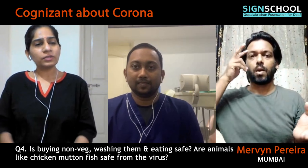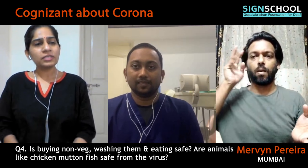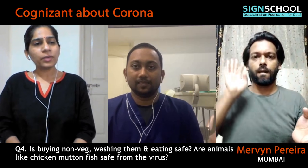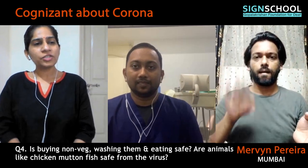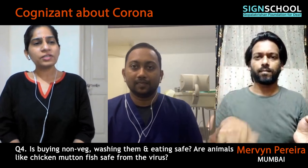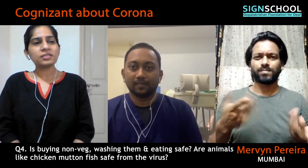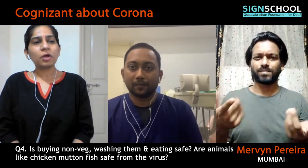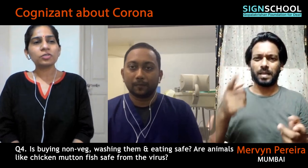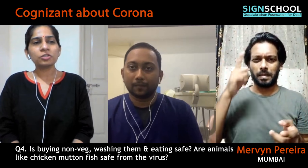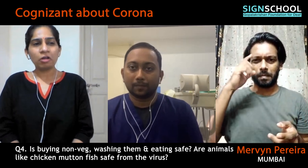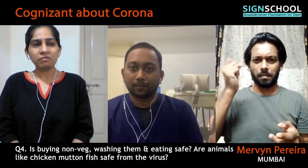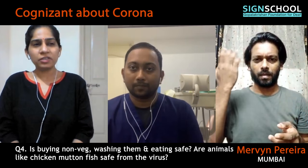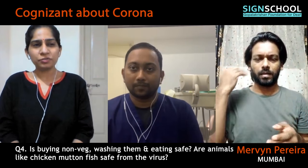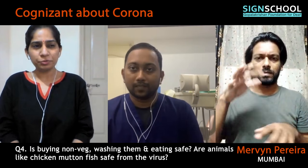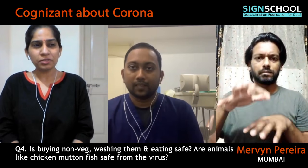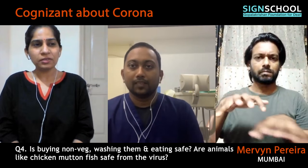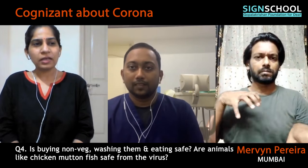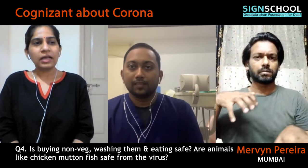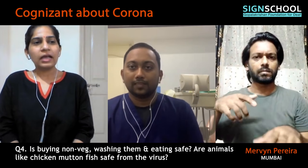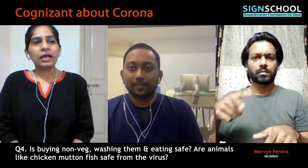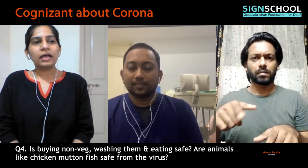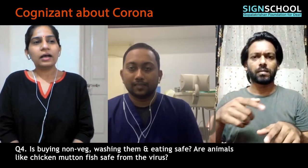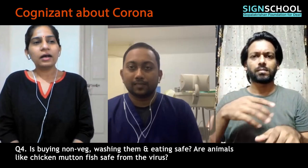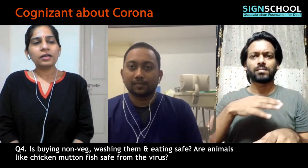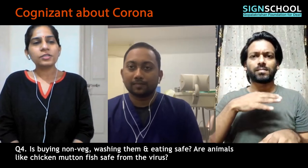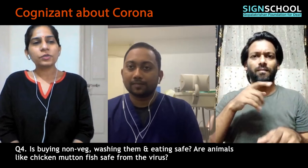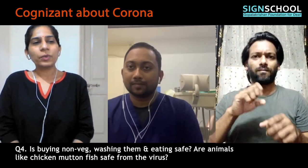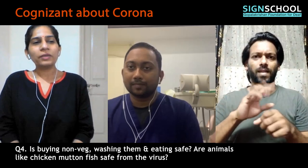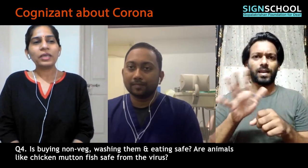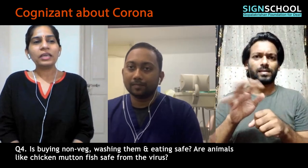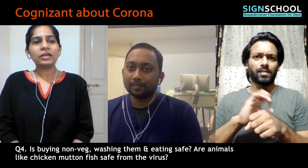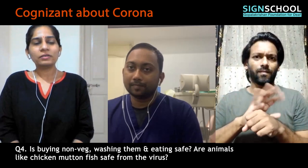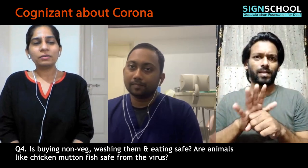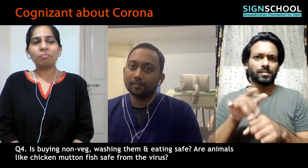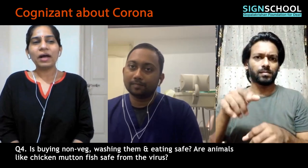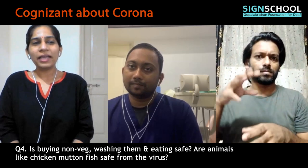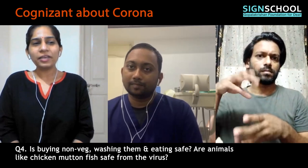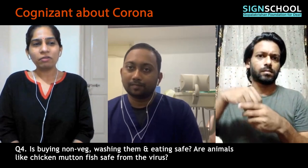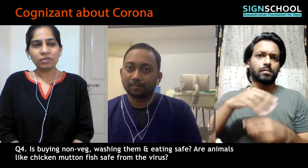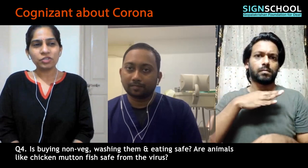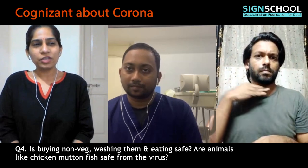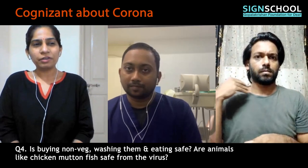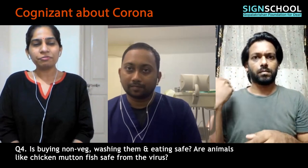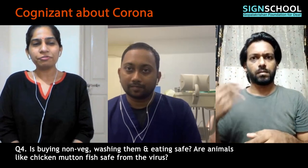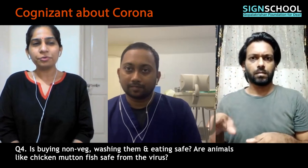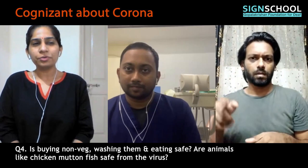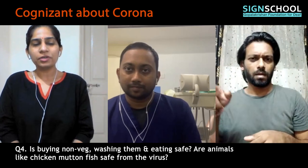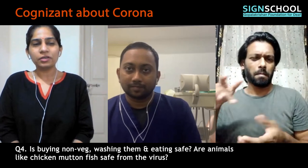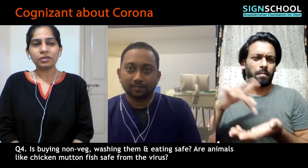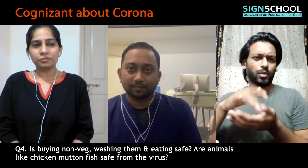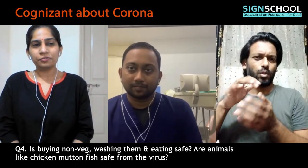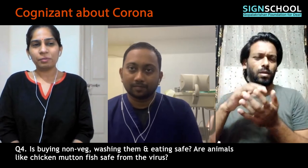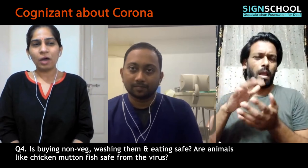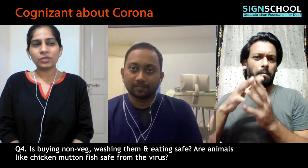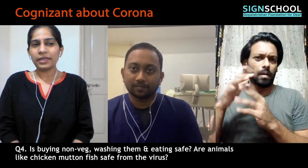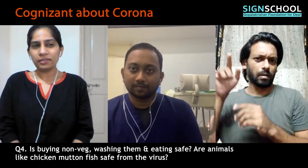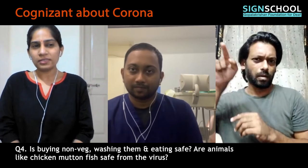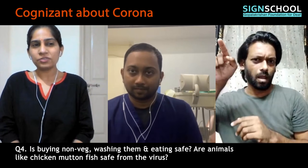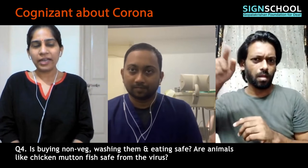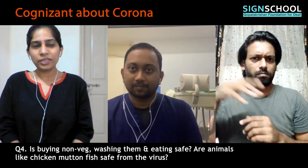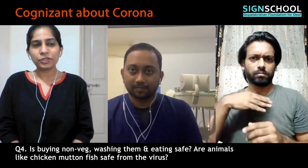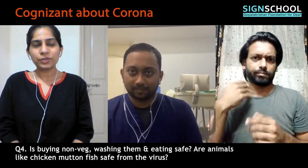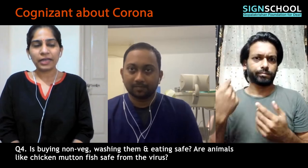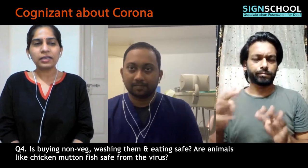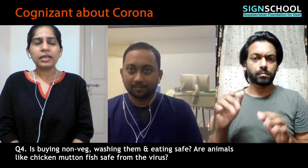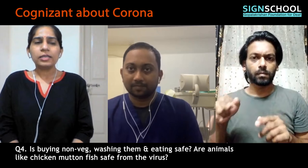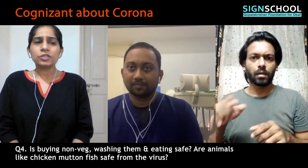Right. So this question is about non-veg food. So when we buy non-vegetarian food from outside, this